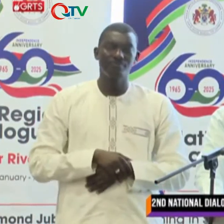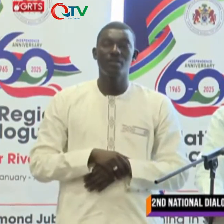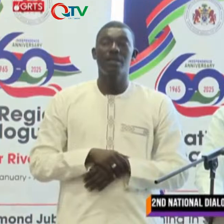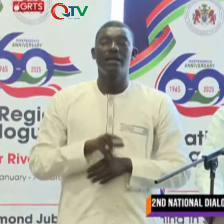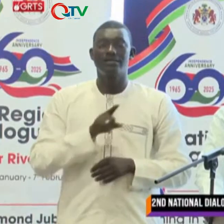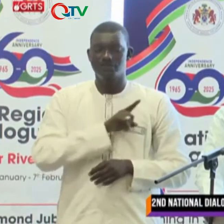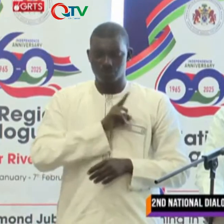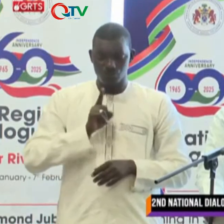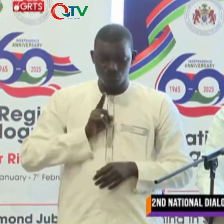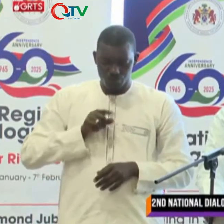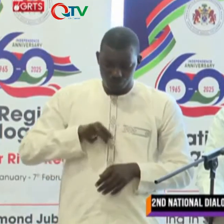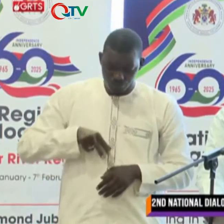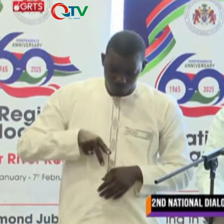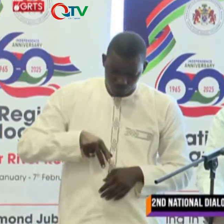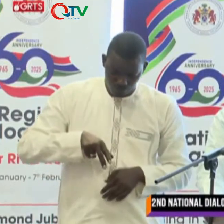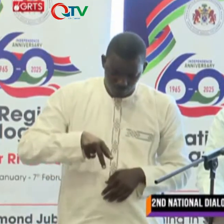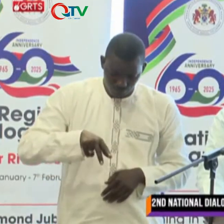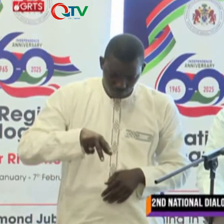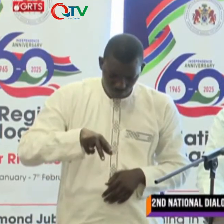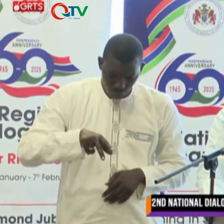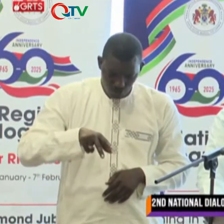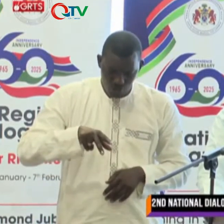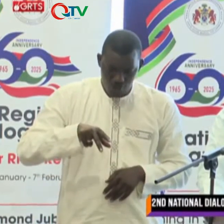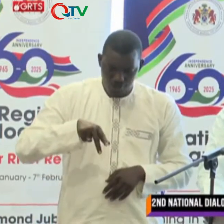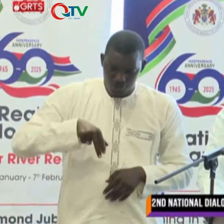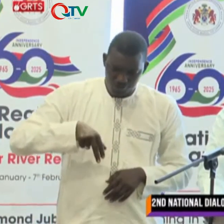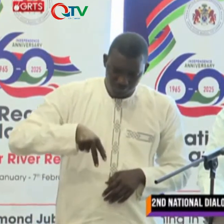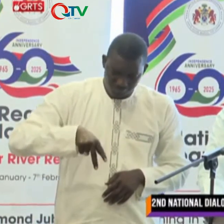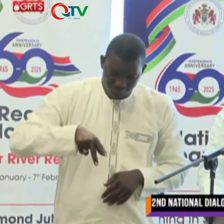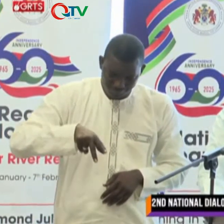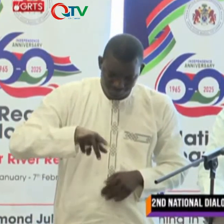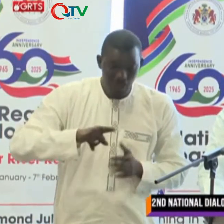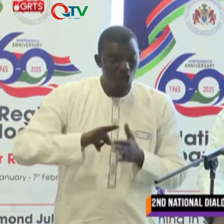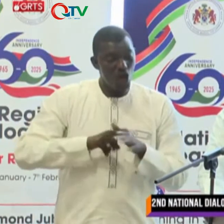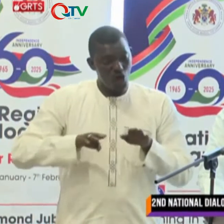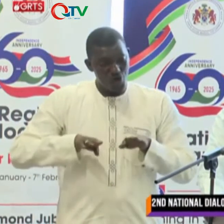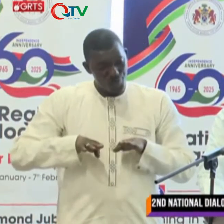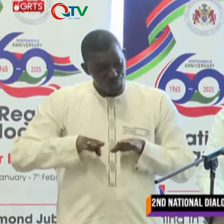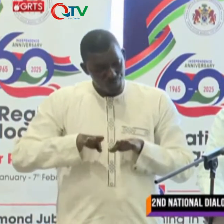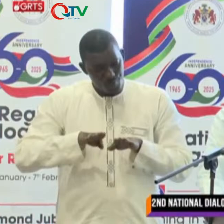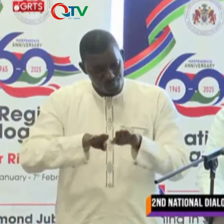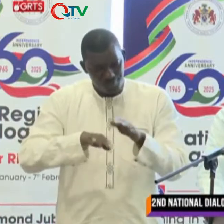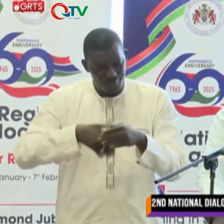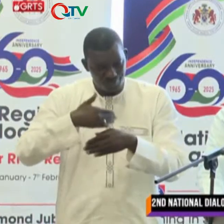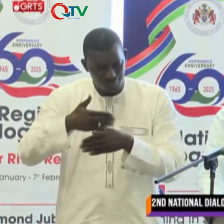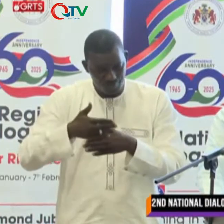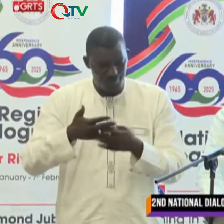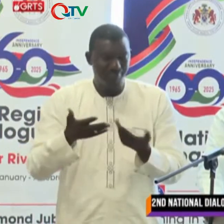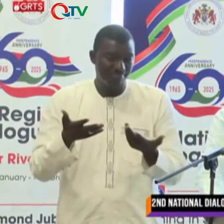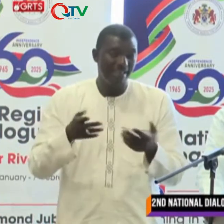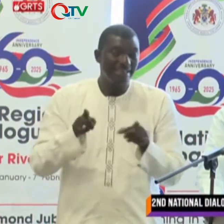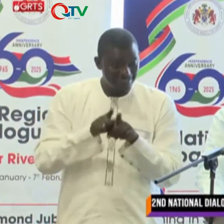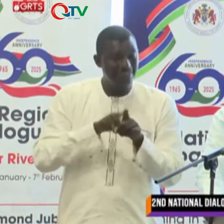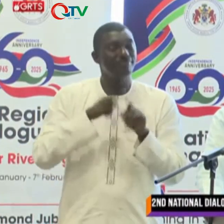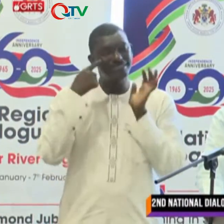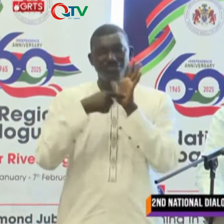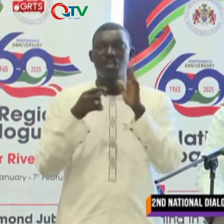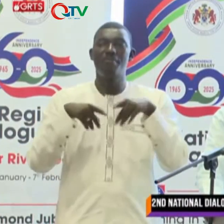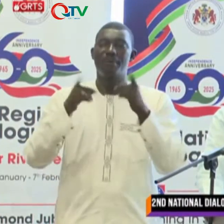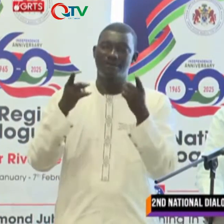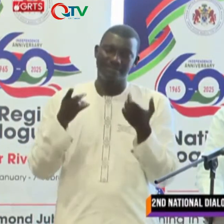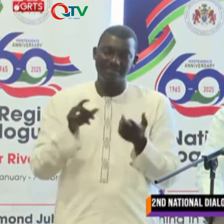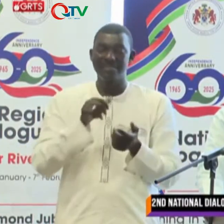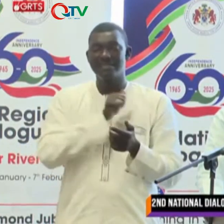marching physically implies movement or moving forward, so does it imply progress. In